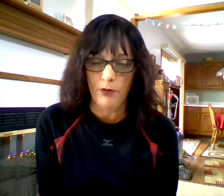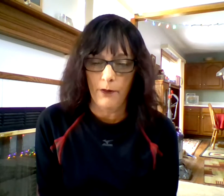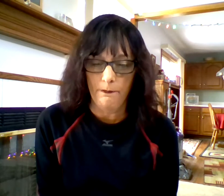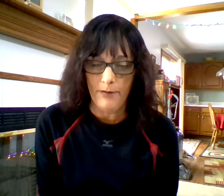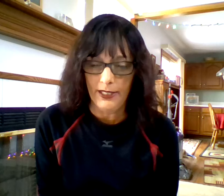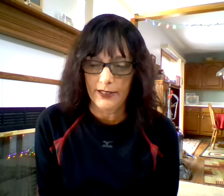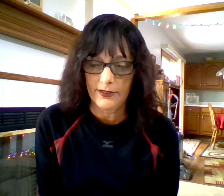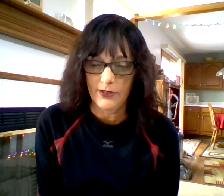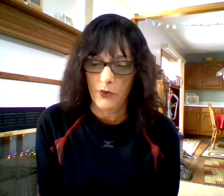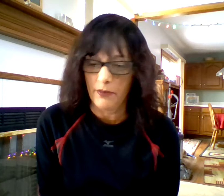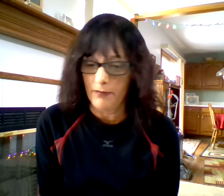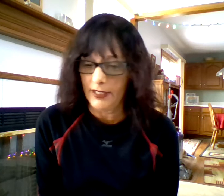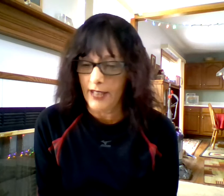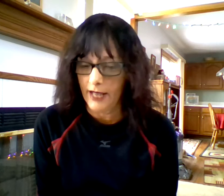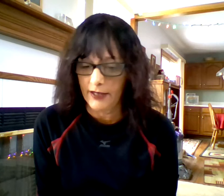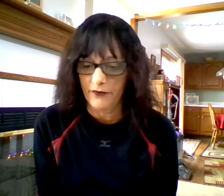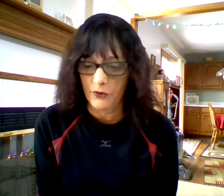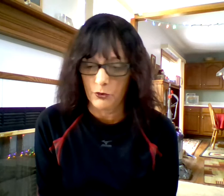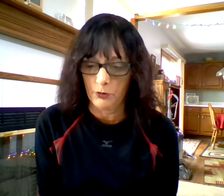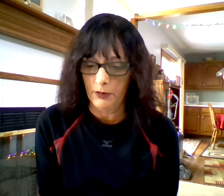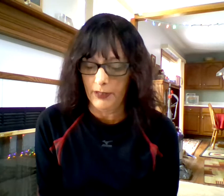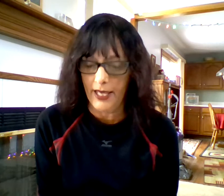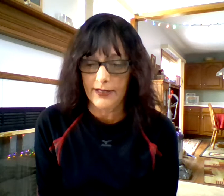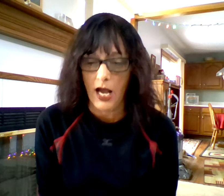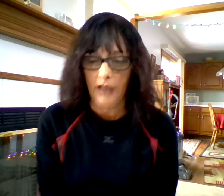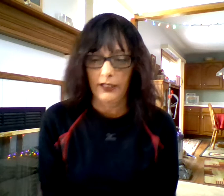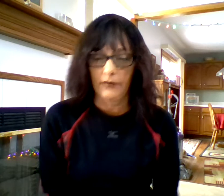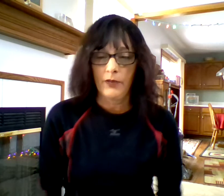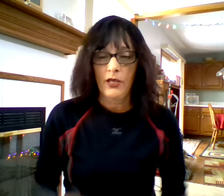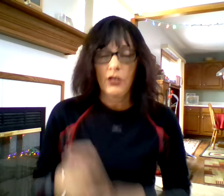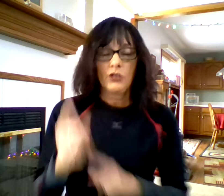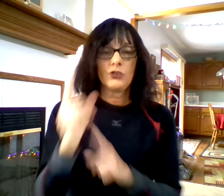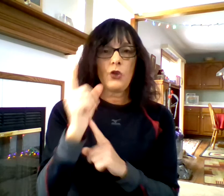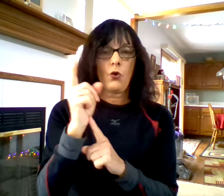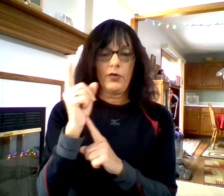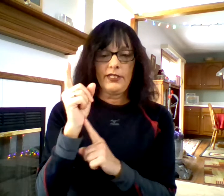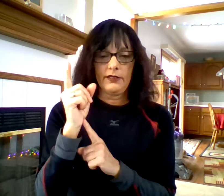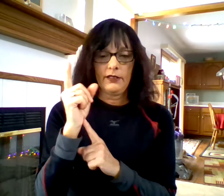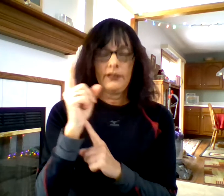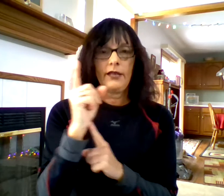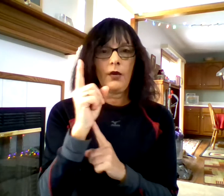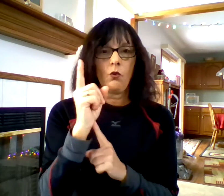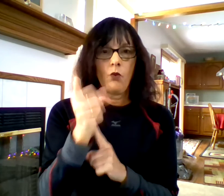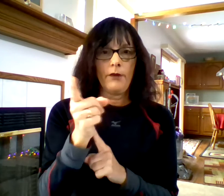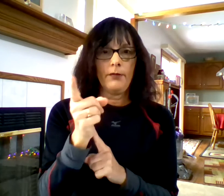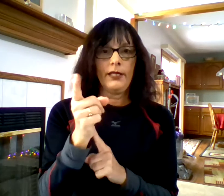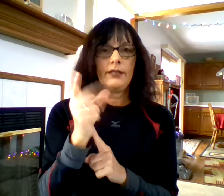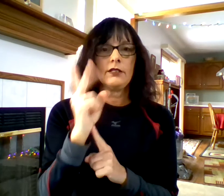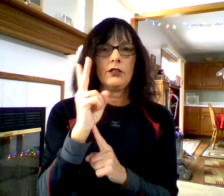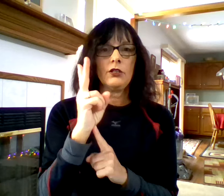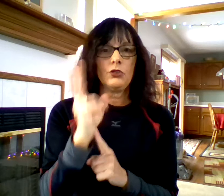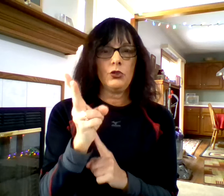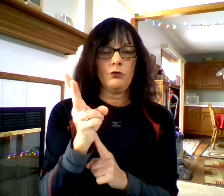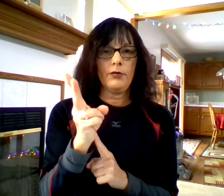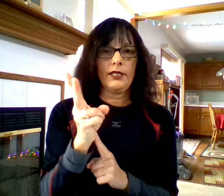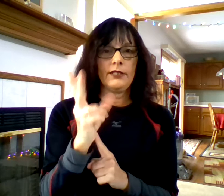about minutes. So the minute I left the room, he began talking. So we did like 1 minute, 2